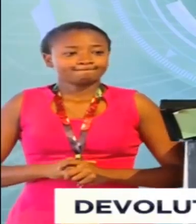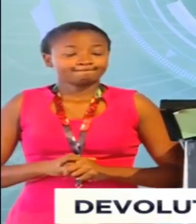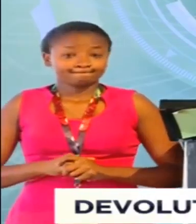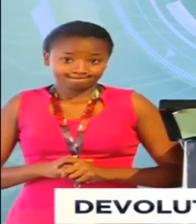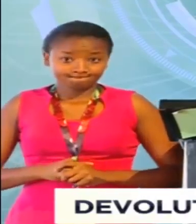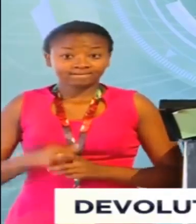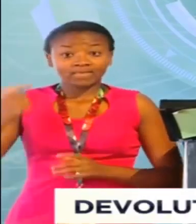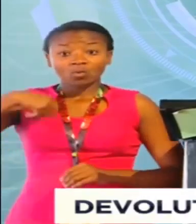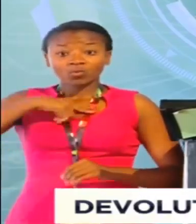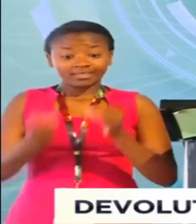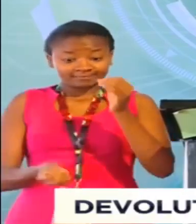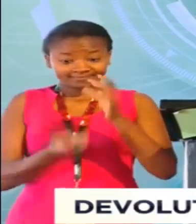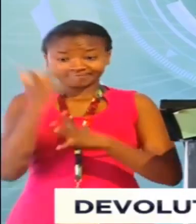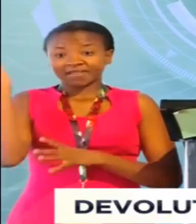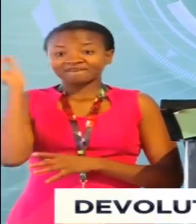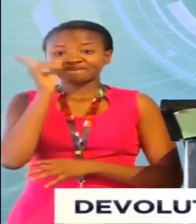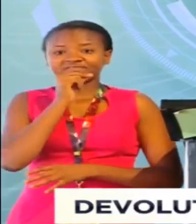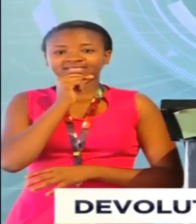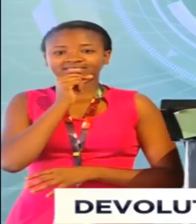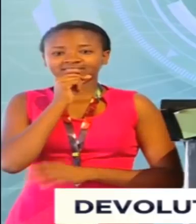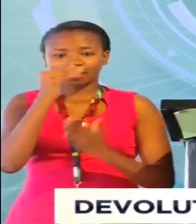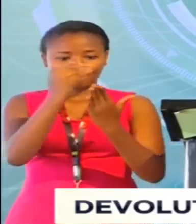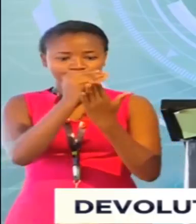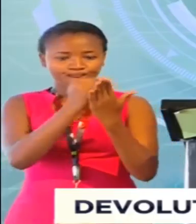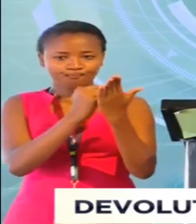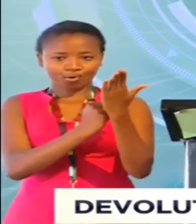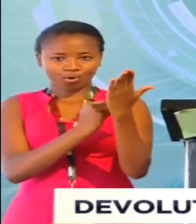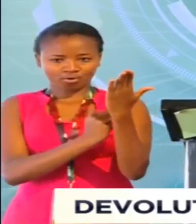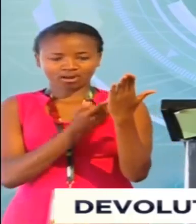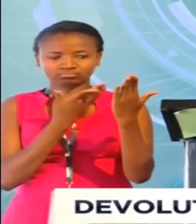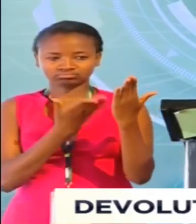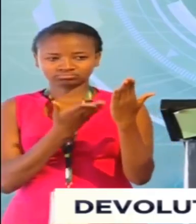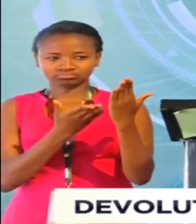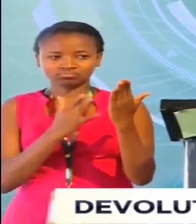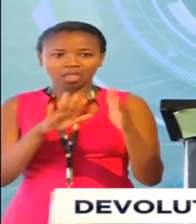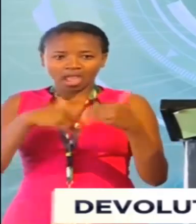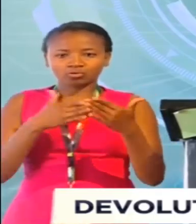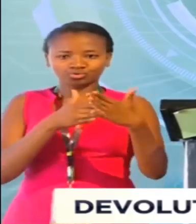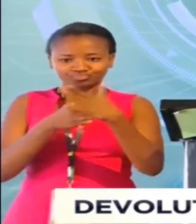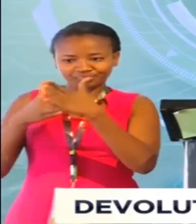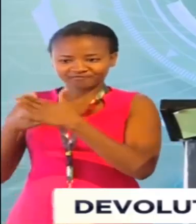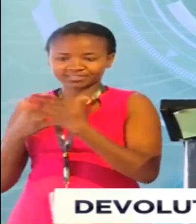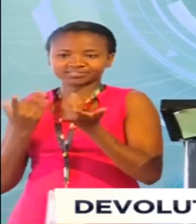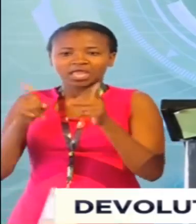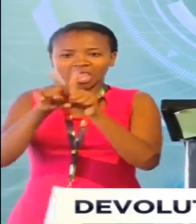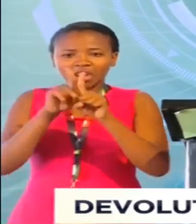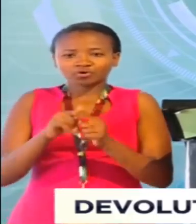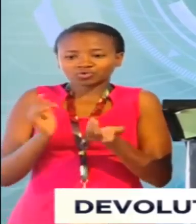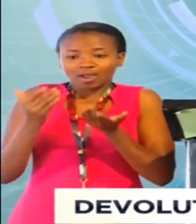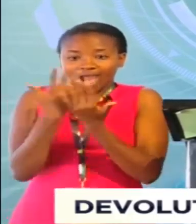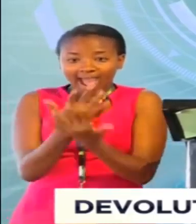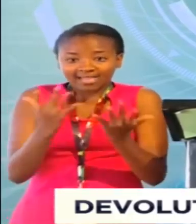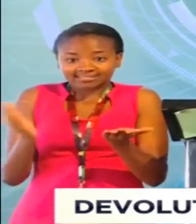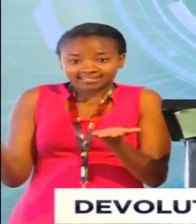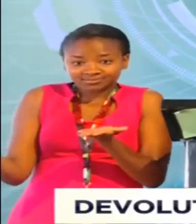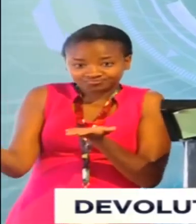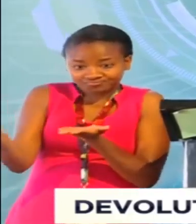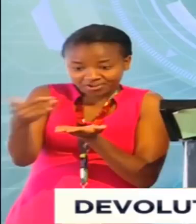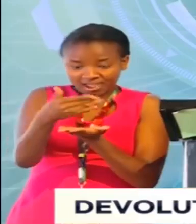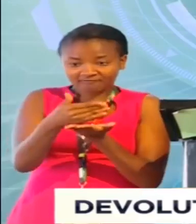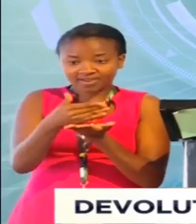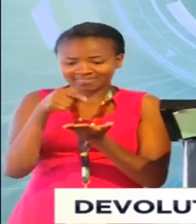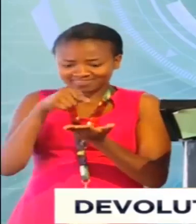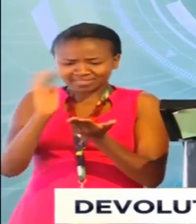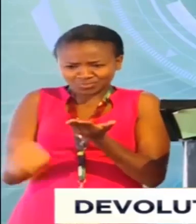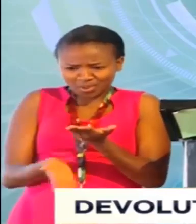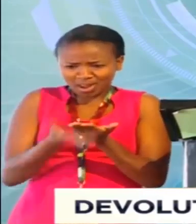We have put in place a proactive program of prevention, as well as asset recovery, that will